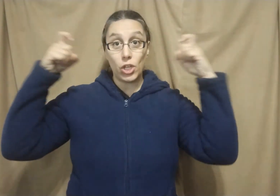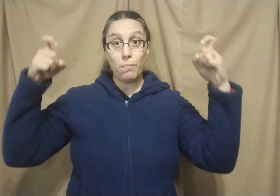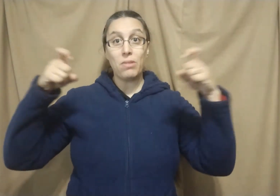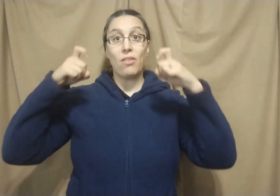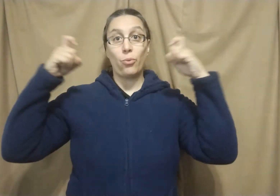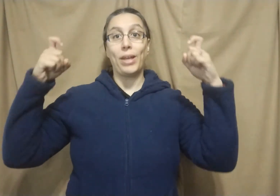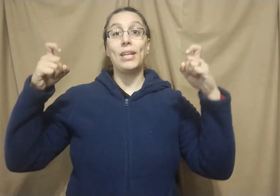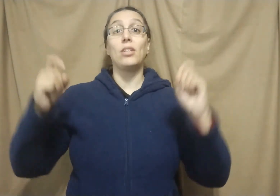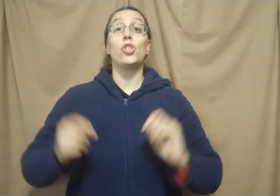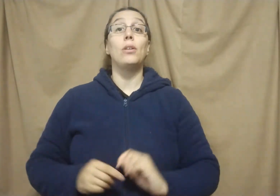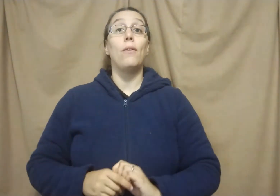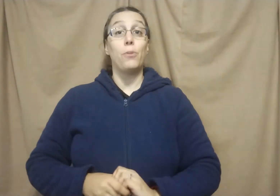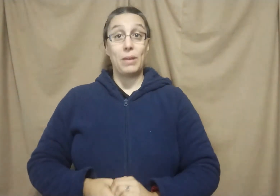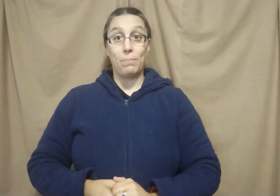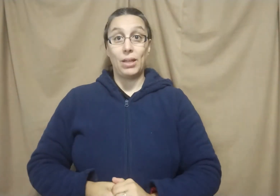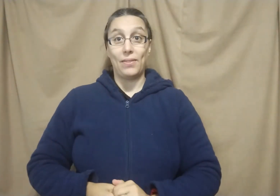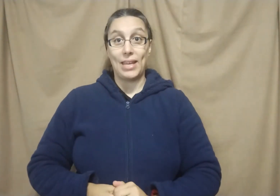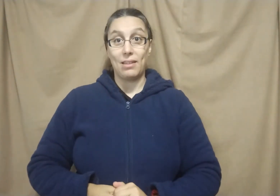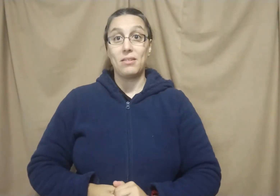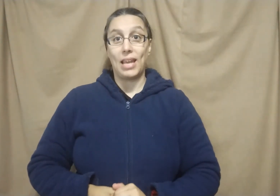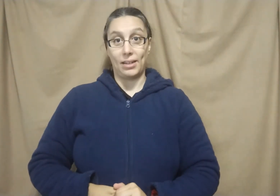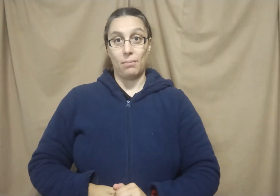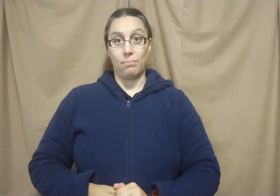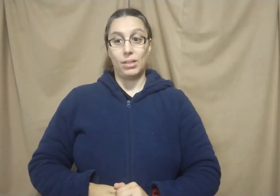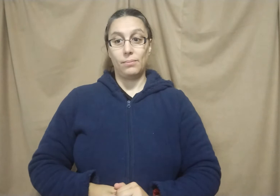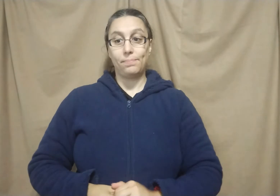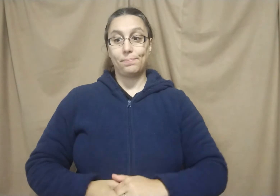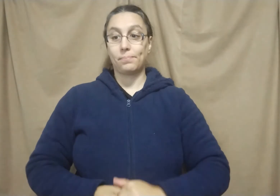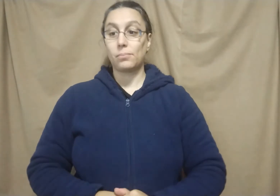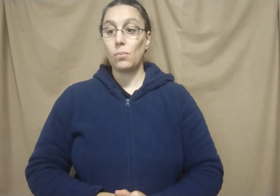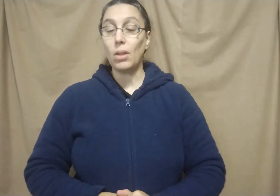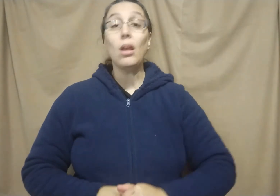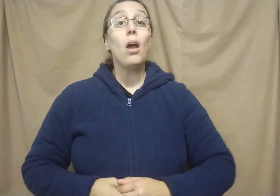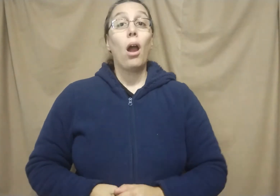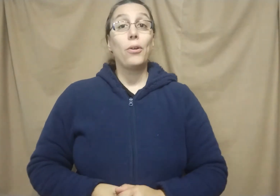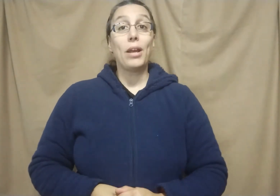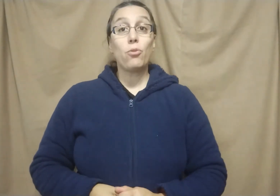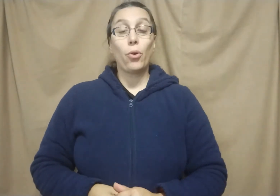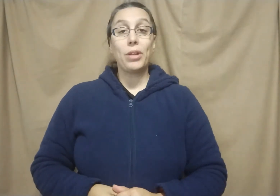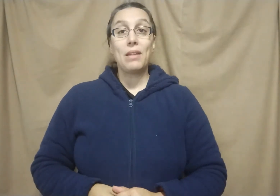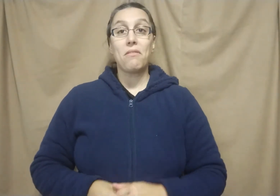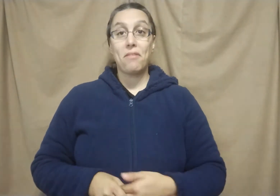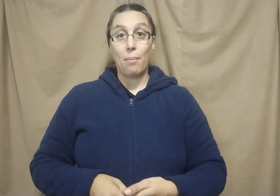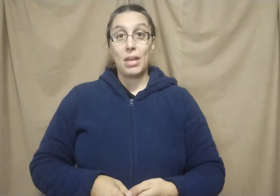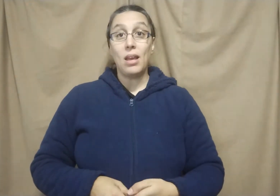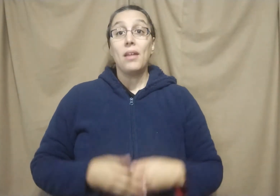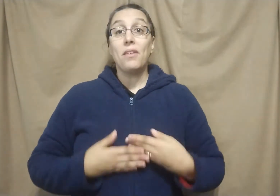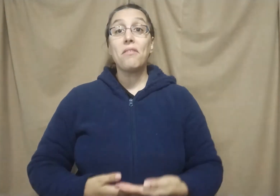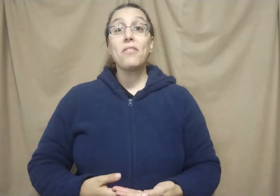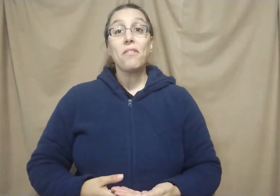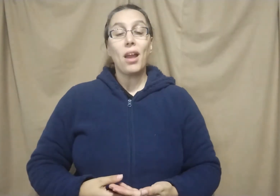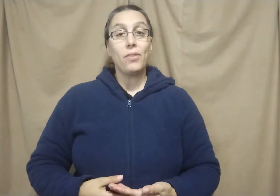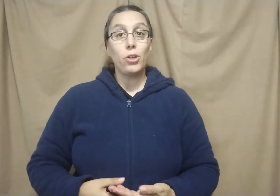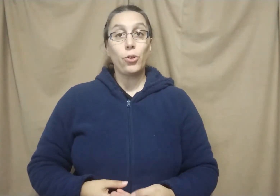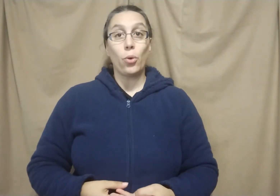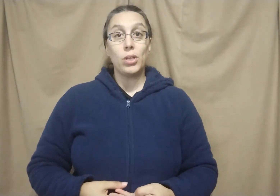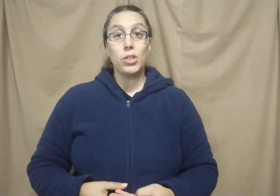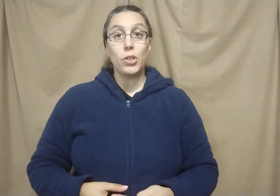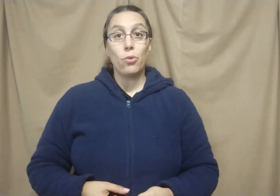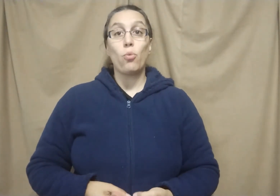achievements and the recognition of the people in the East Kingdom. Our next word is summon. This is the sign that you're going to use when